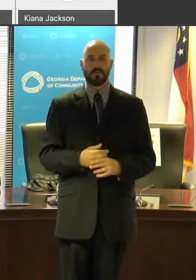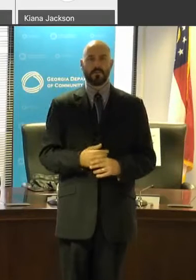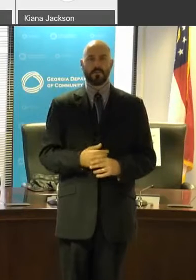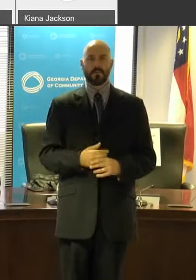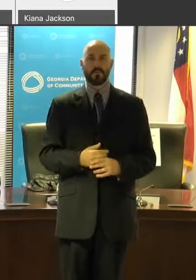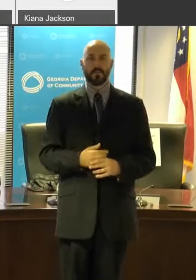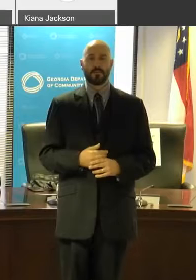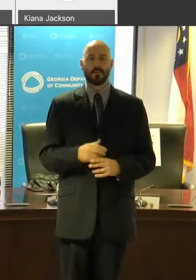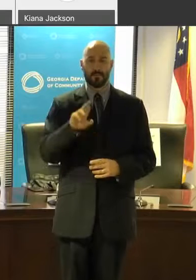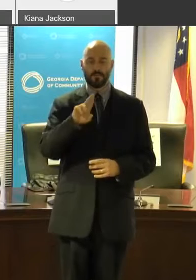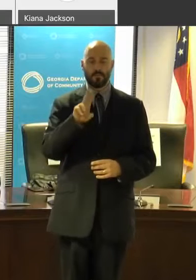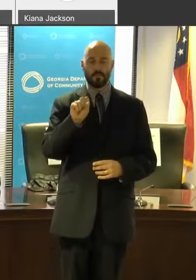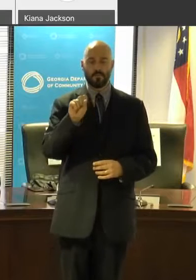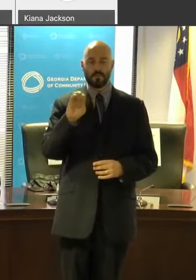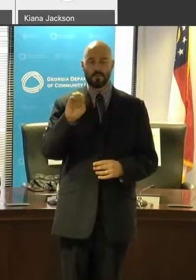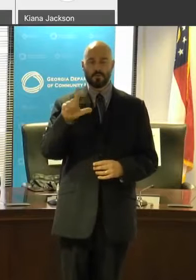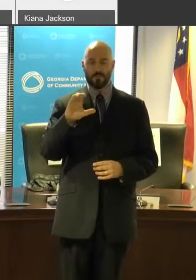Russell Crutchfield, Present.